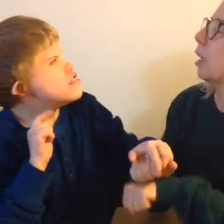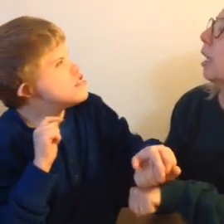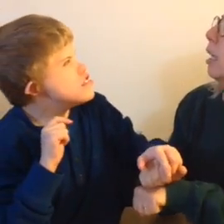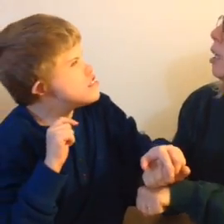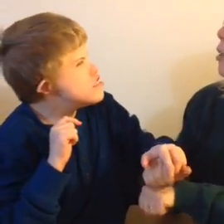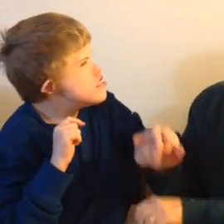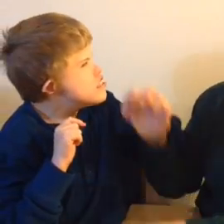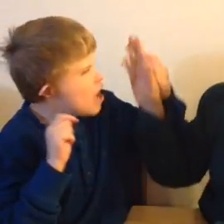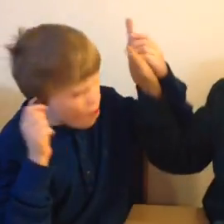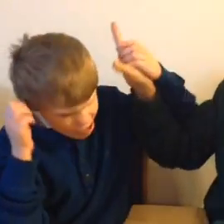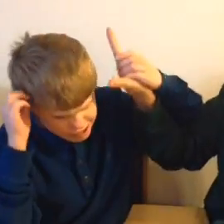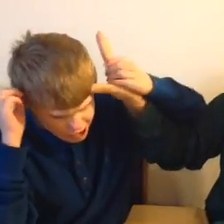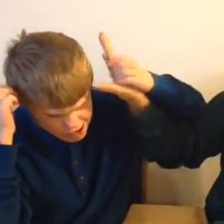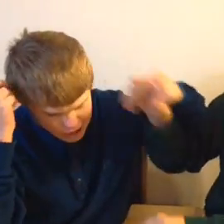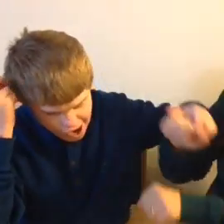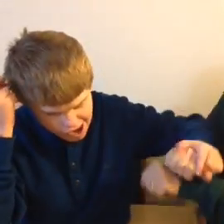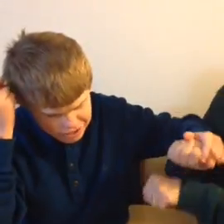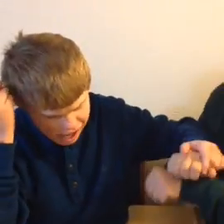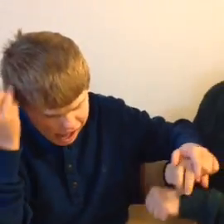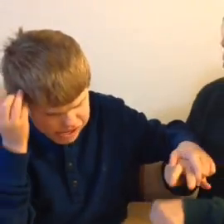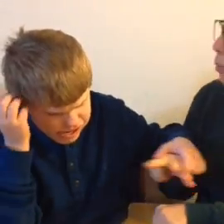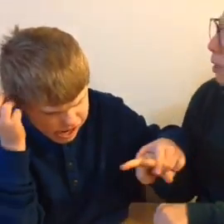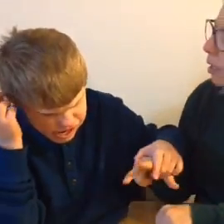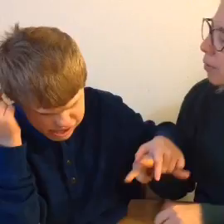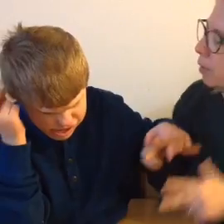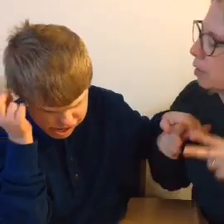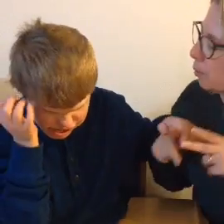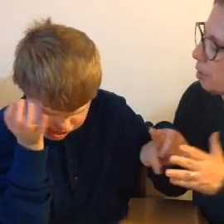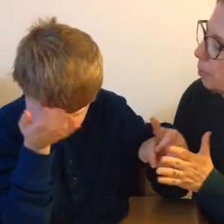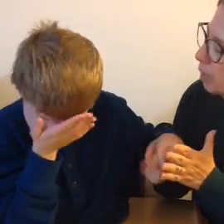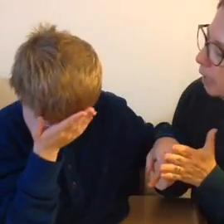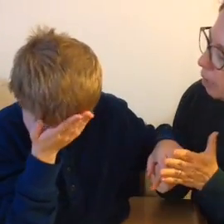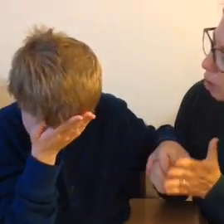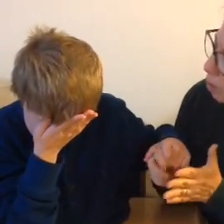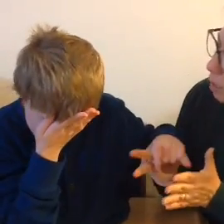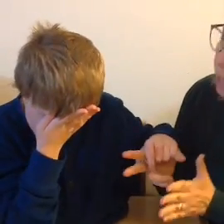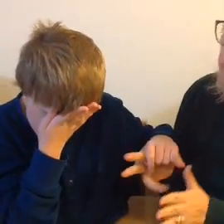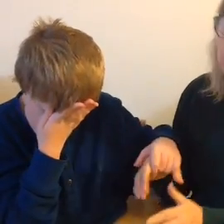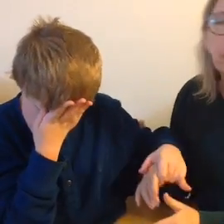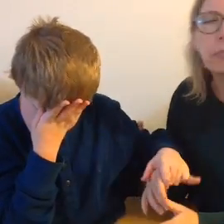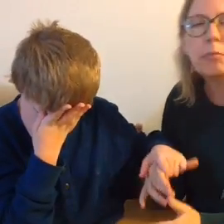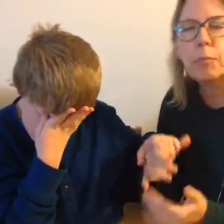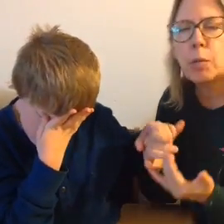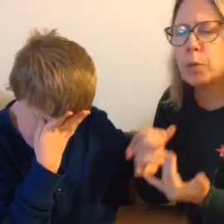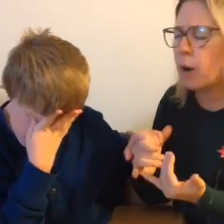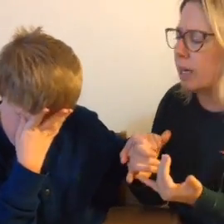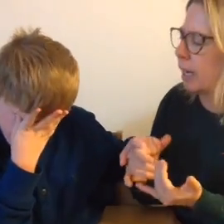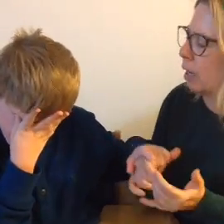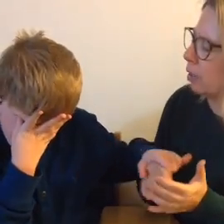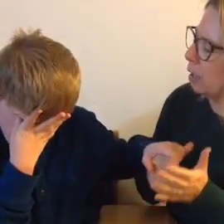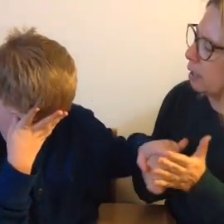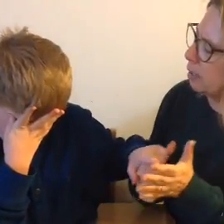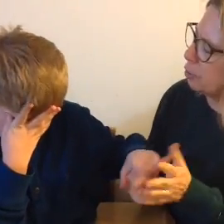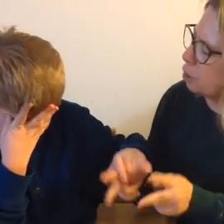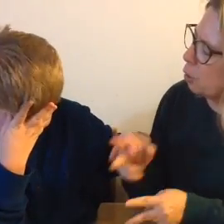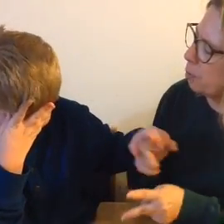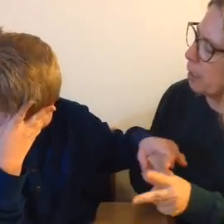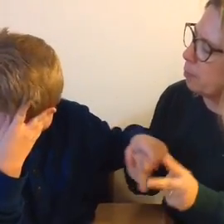working, okay? Daddy is working, but we can visit with him later, okay? But right now, let's show